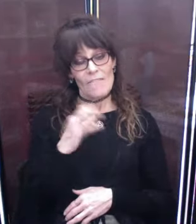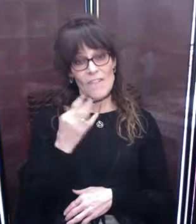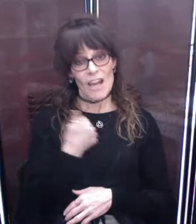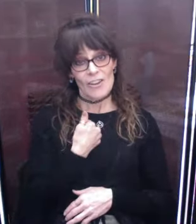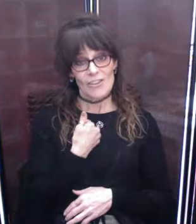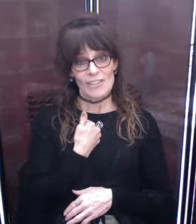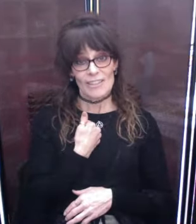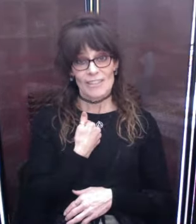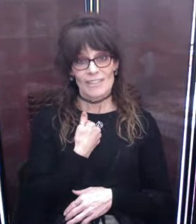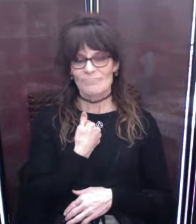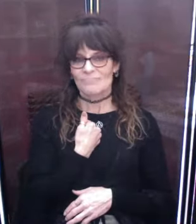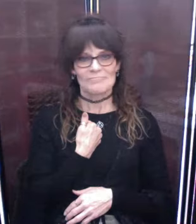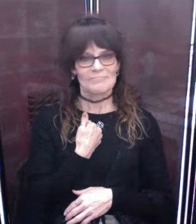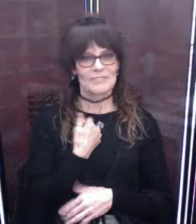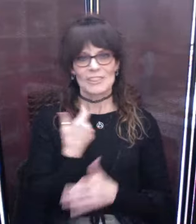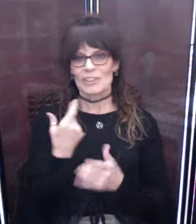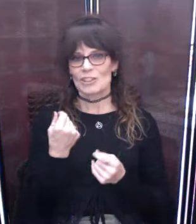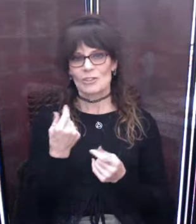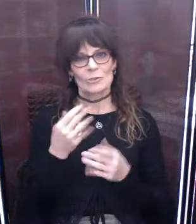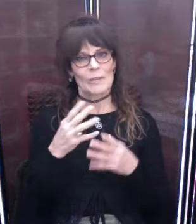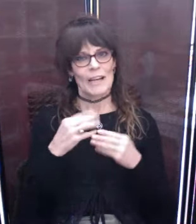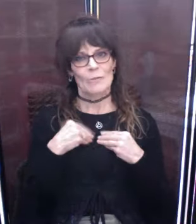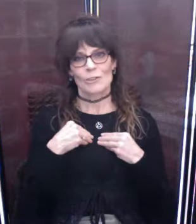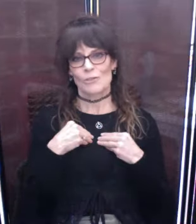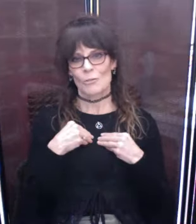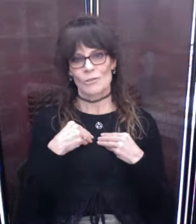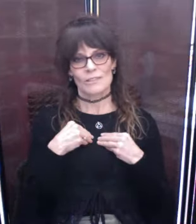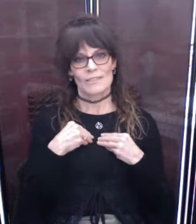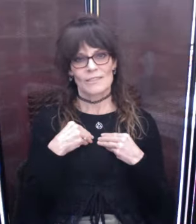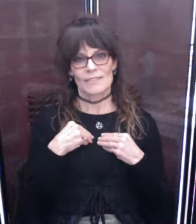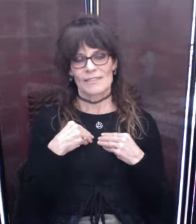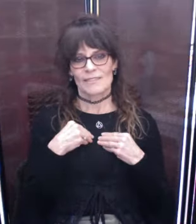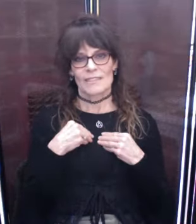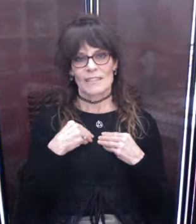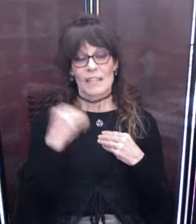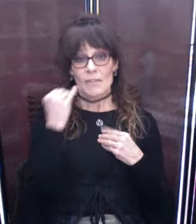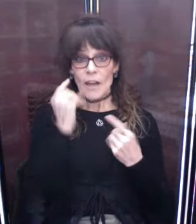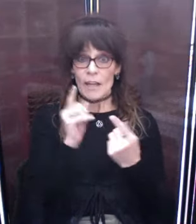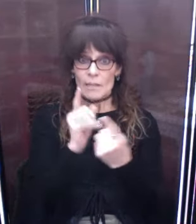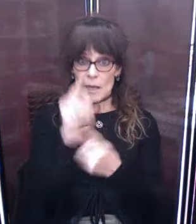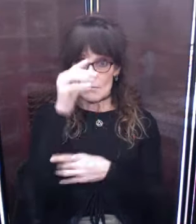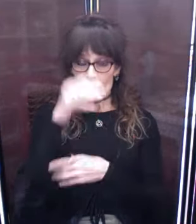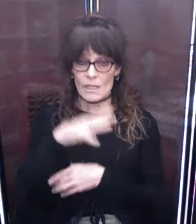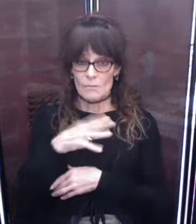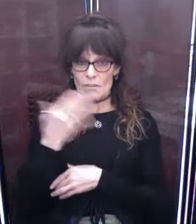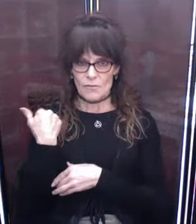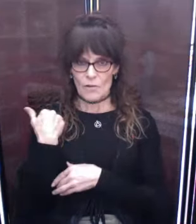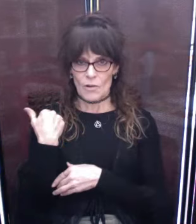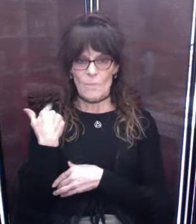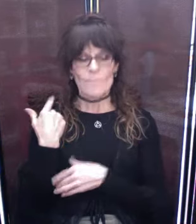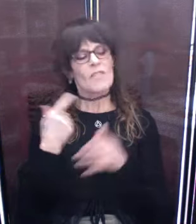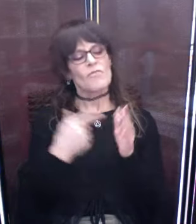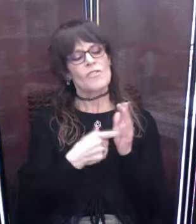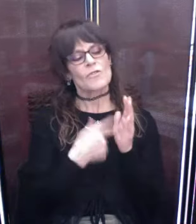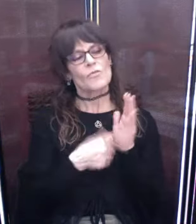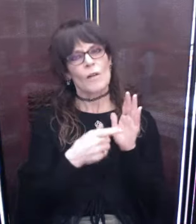to just do what I was told. I think if I had met guys early on that said, this is what we do, and they had introduced me to the first